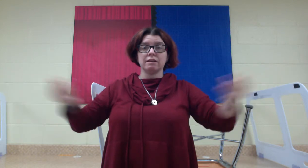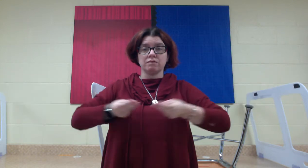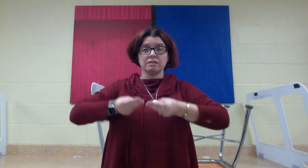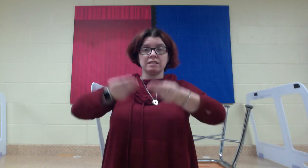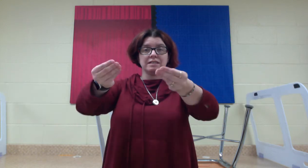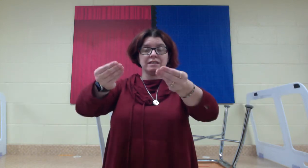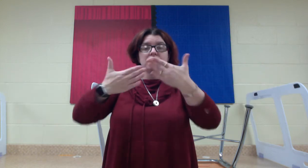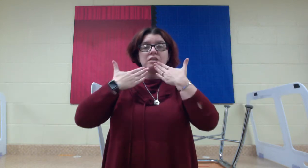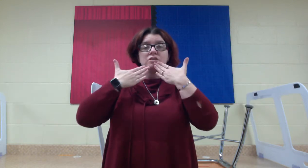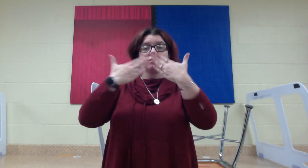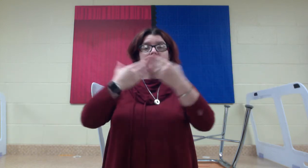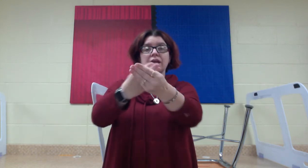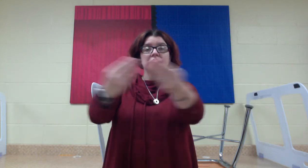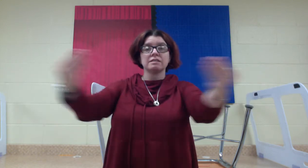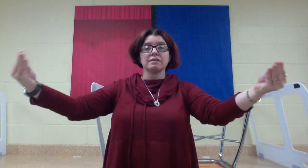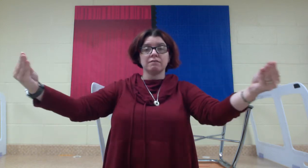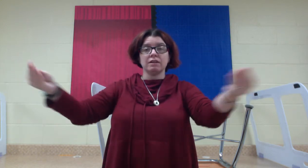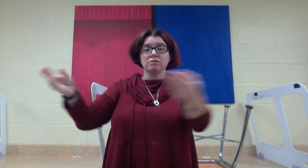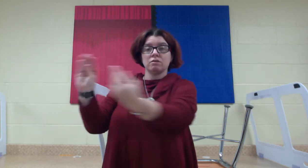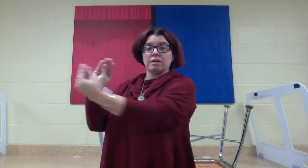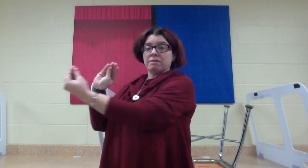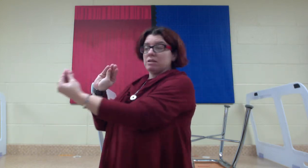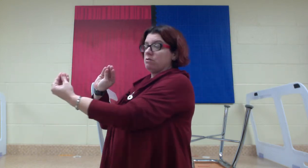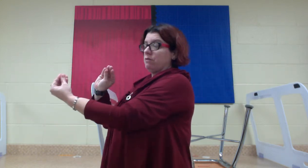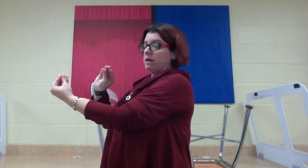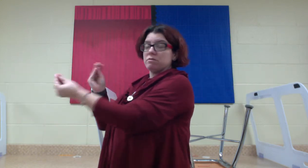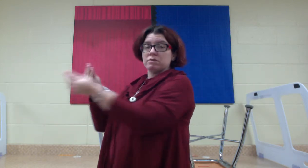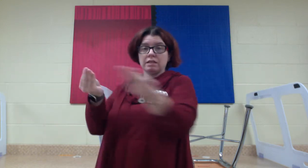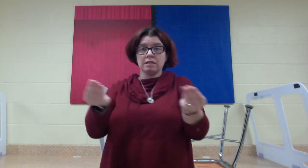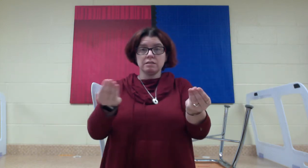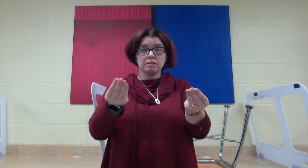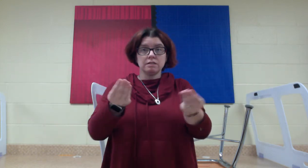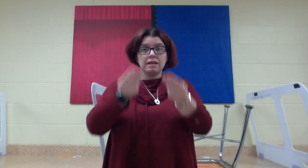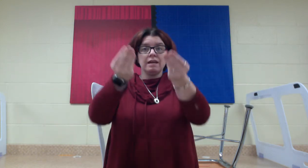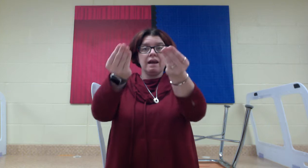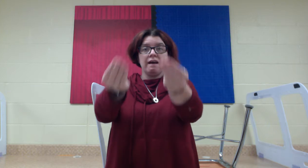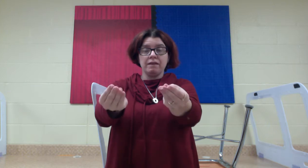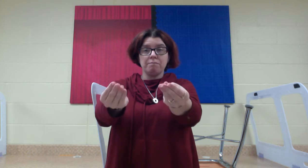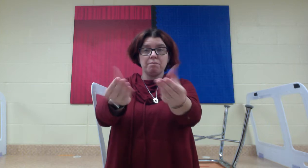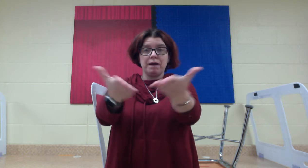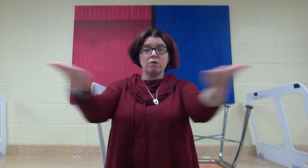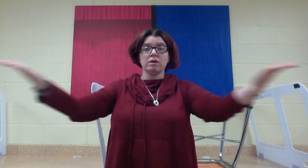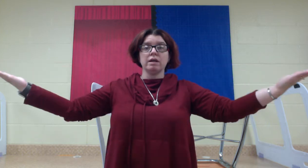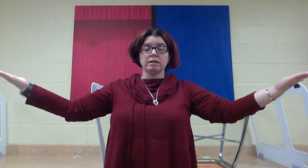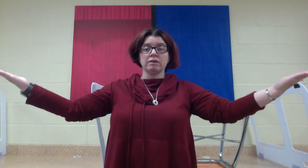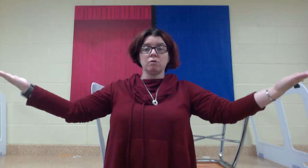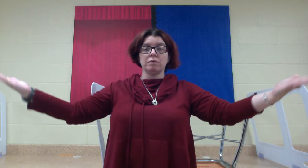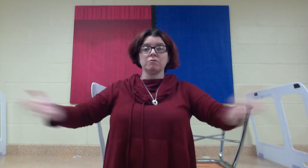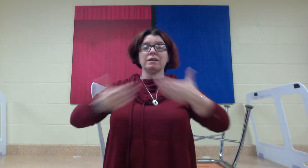give, sign to give, so Thanksgiving, so I make two flat O's like this, and they bump out and get open to everybody.